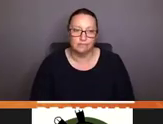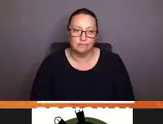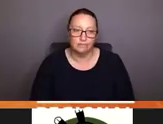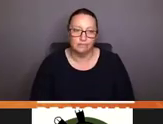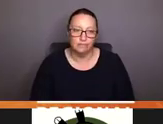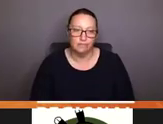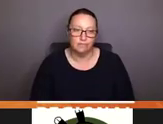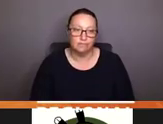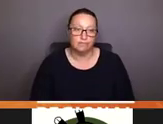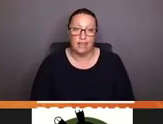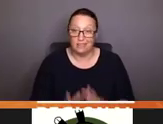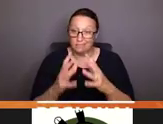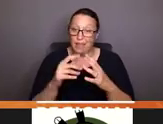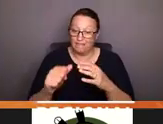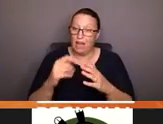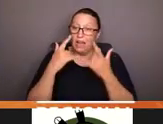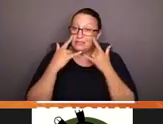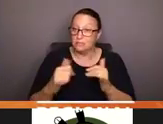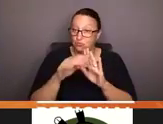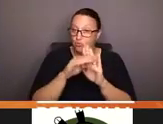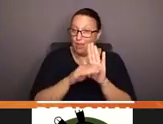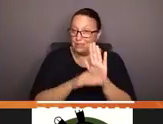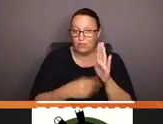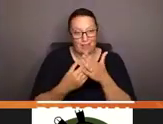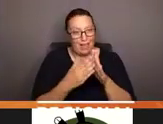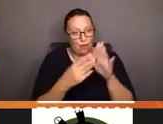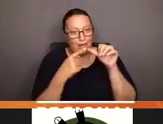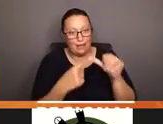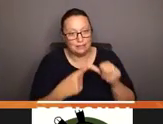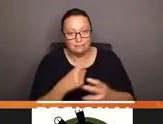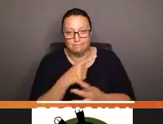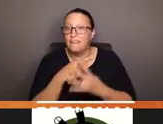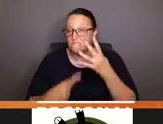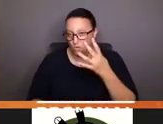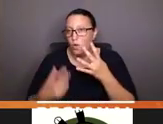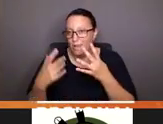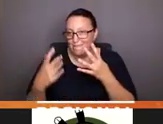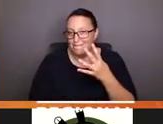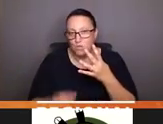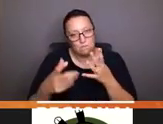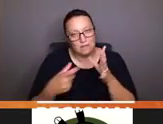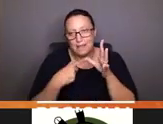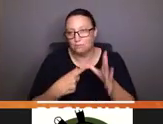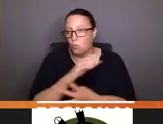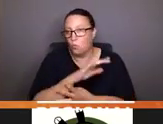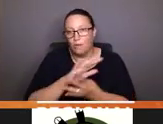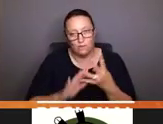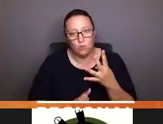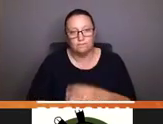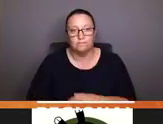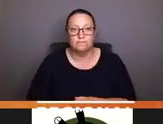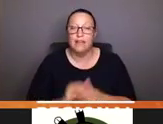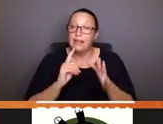Addressing the assessment criteria. There are 4 assessment criteria that you must address in your application. At the